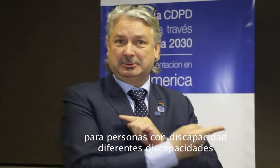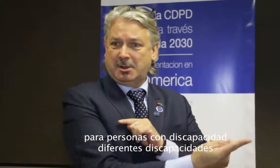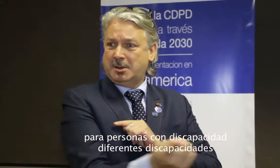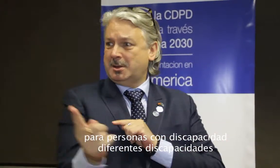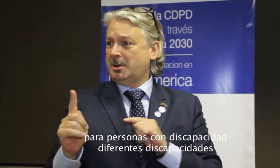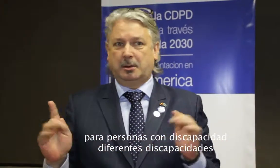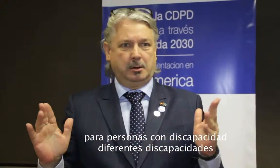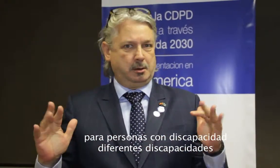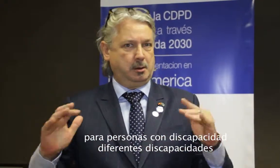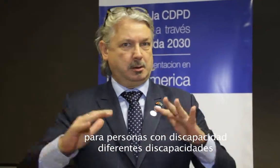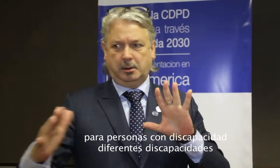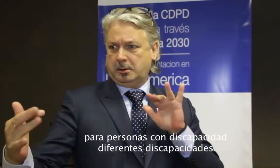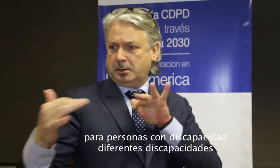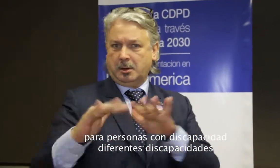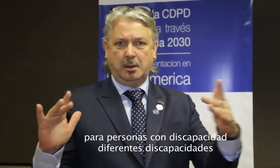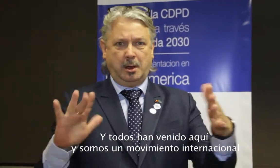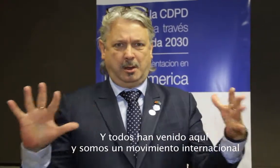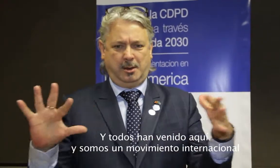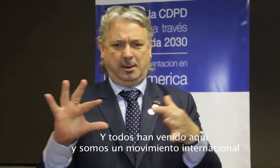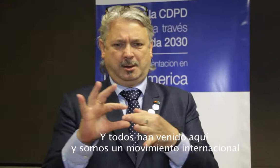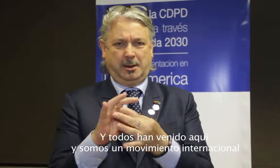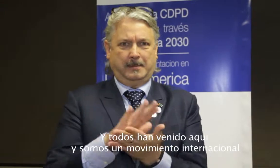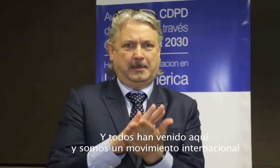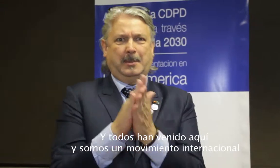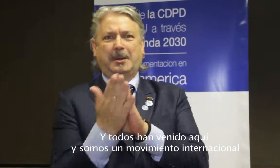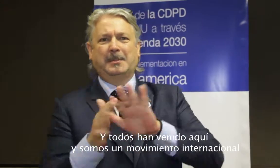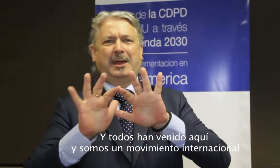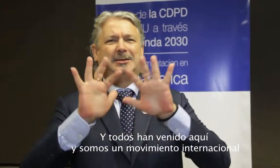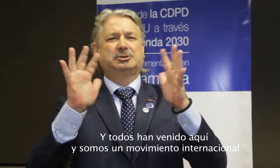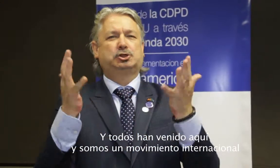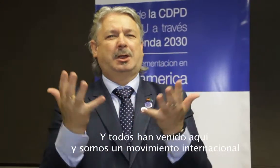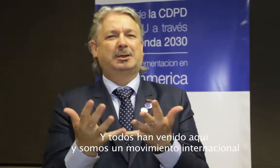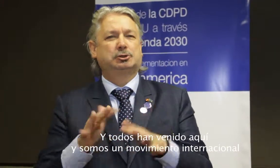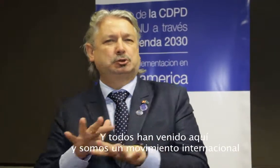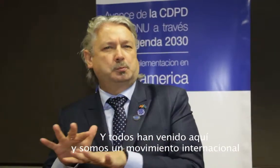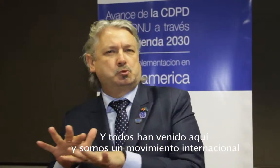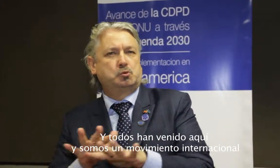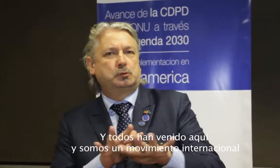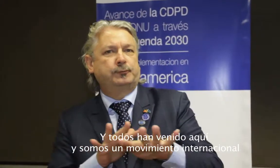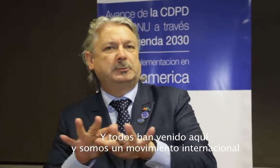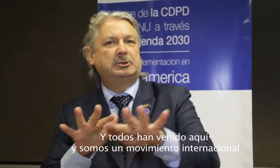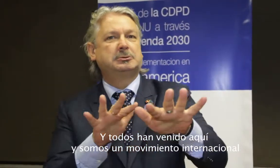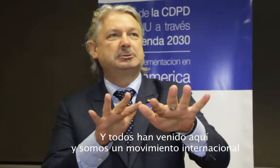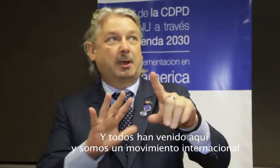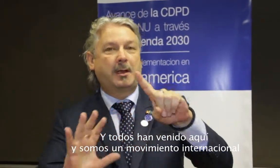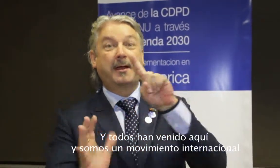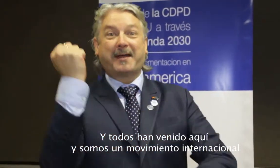disabilities, different disabilities, and we have all come together, and we are an